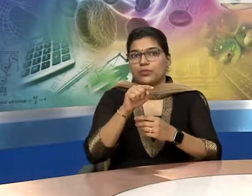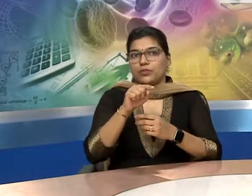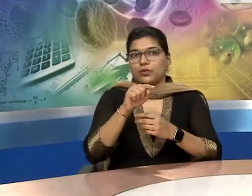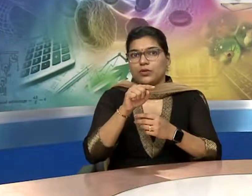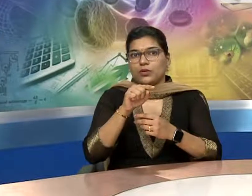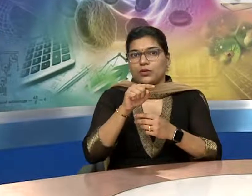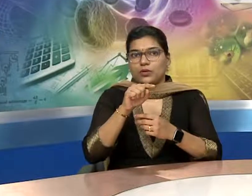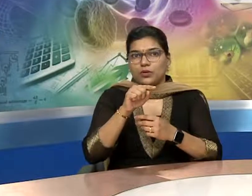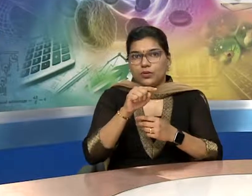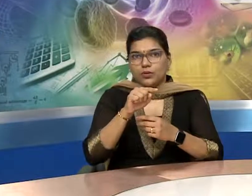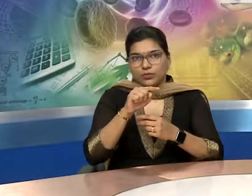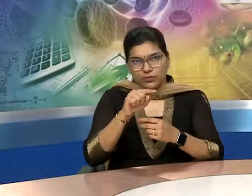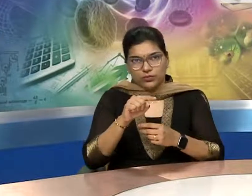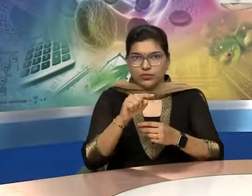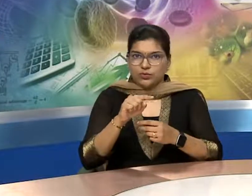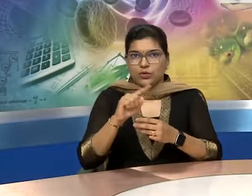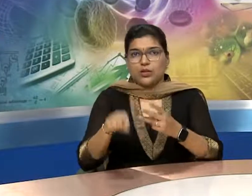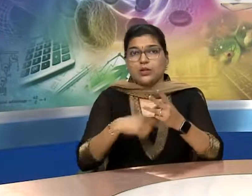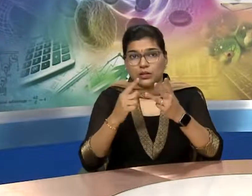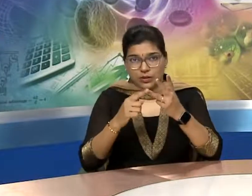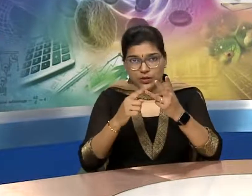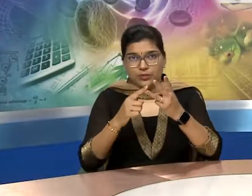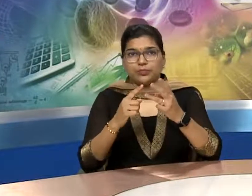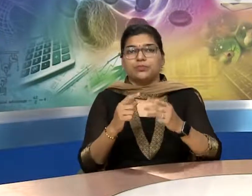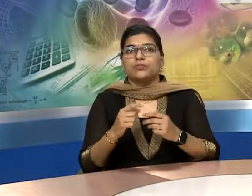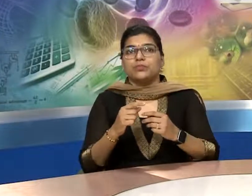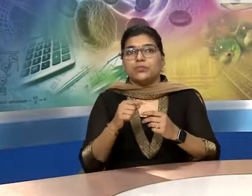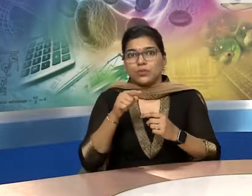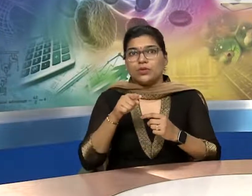Now this is the third function of library.